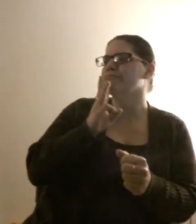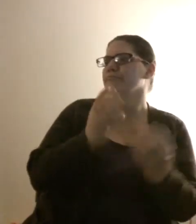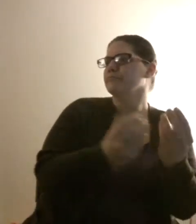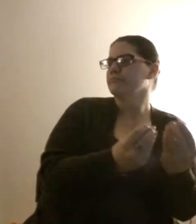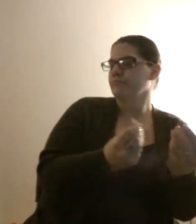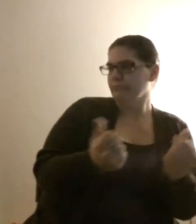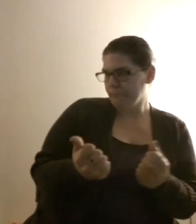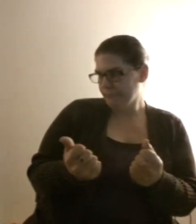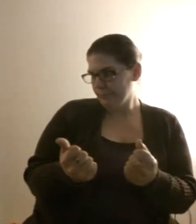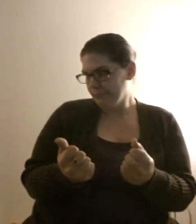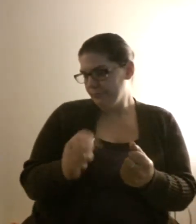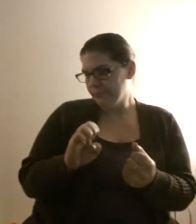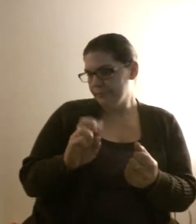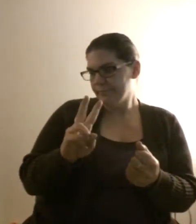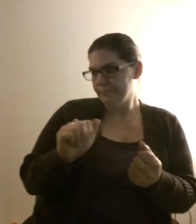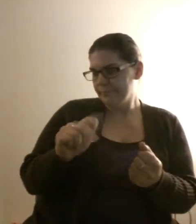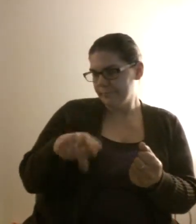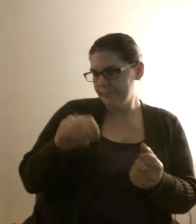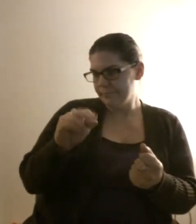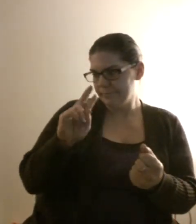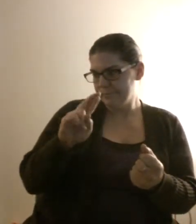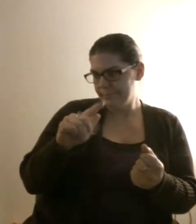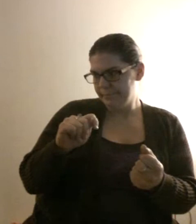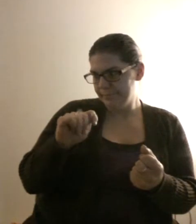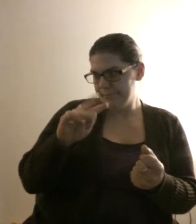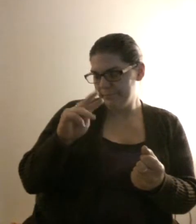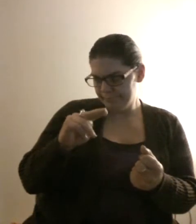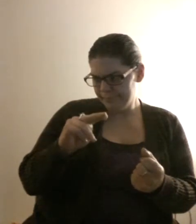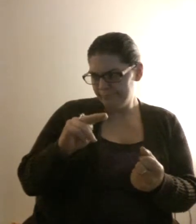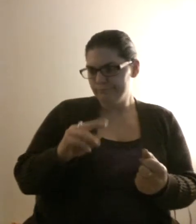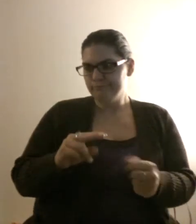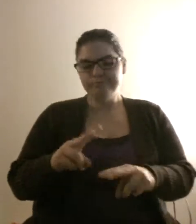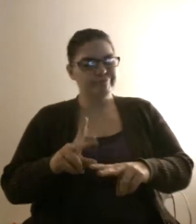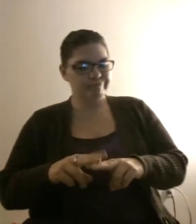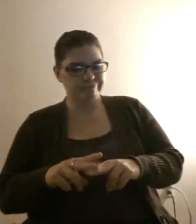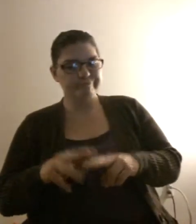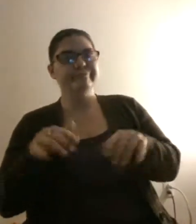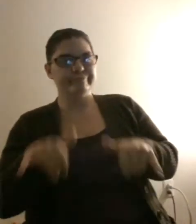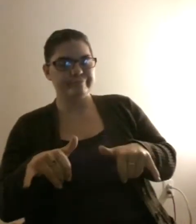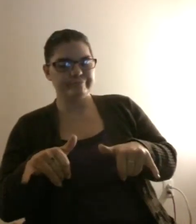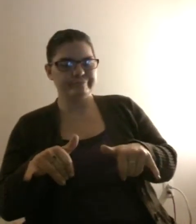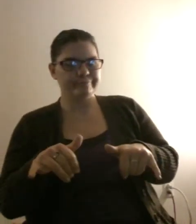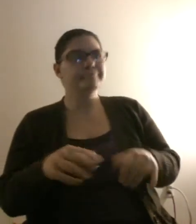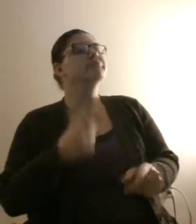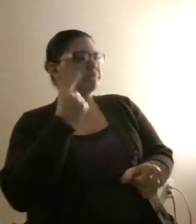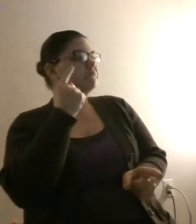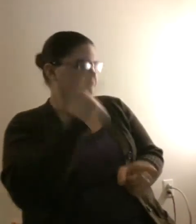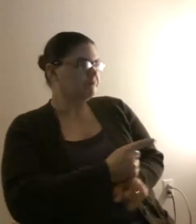Okay. Salt stays, the evaporation water rises to the top, runs down the side. You can collect that fresh water. Now, evaporation, this is